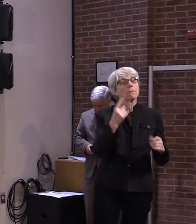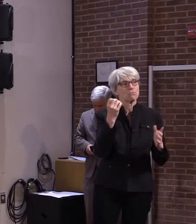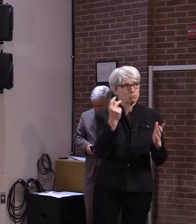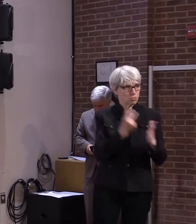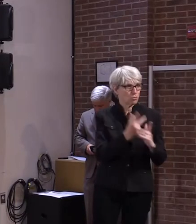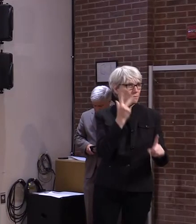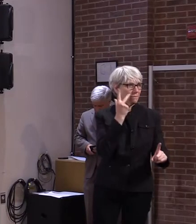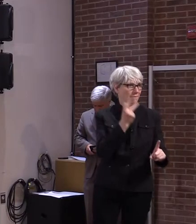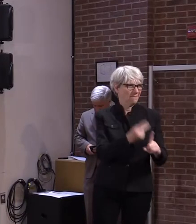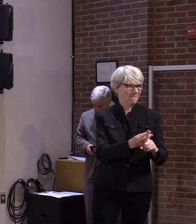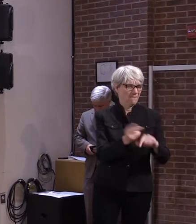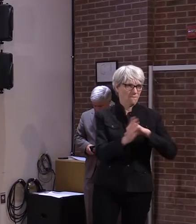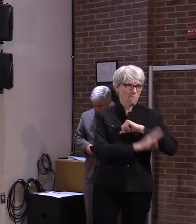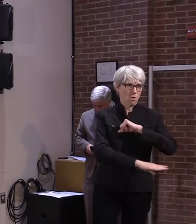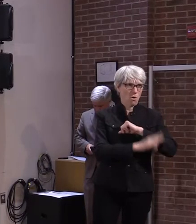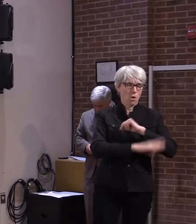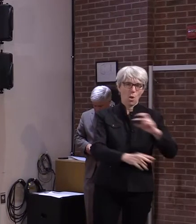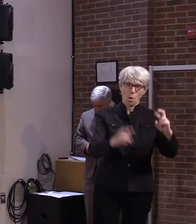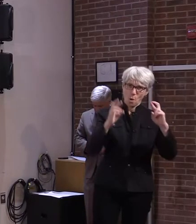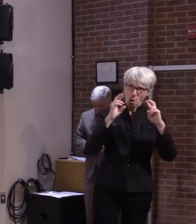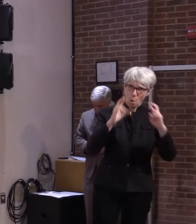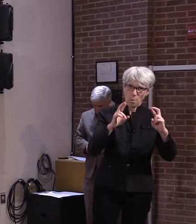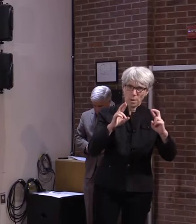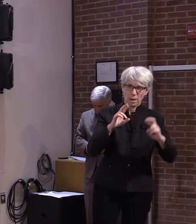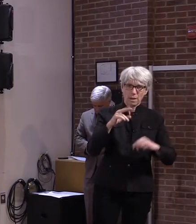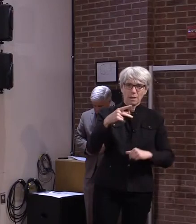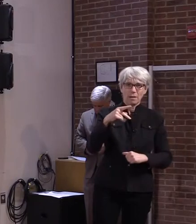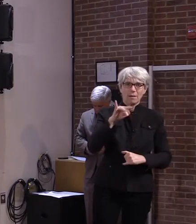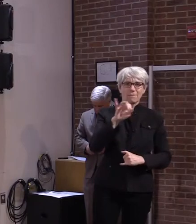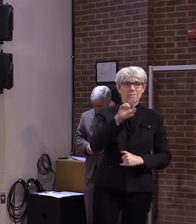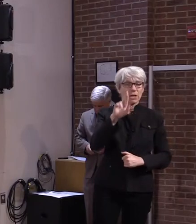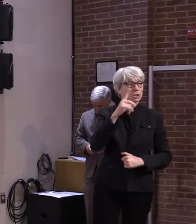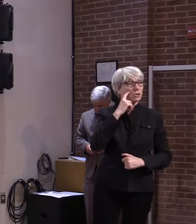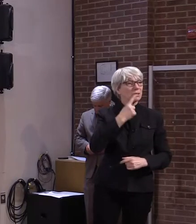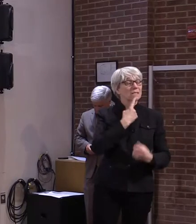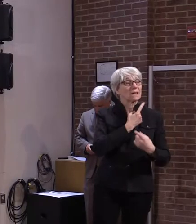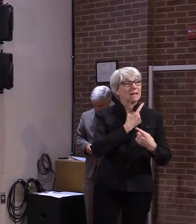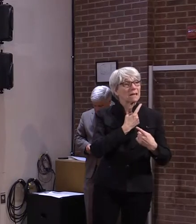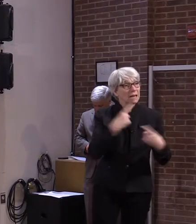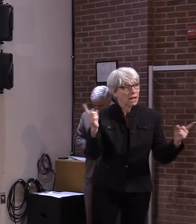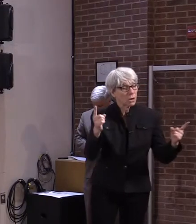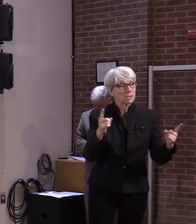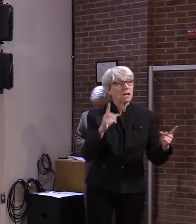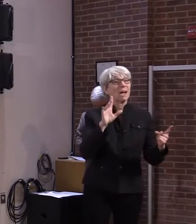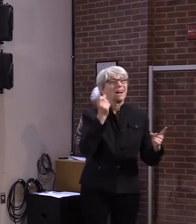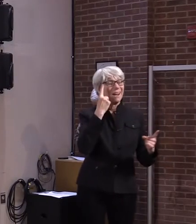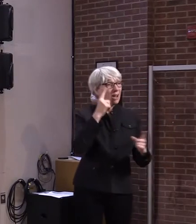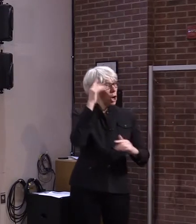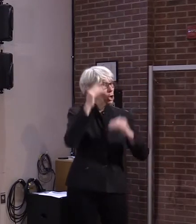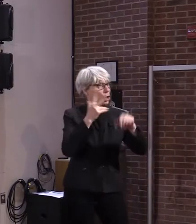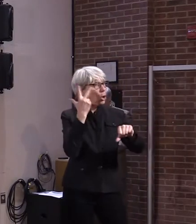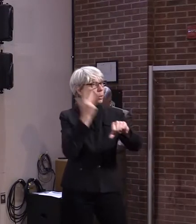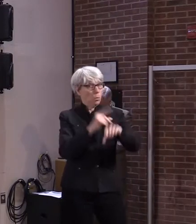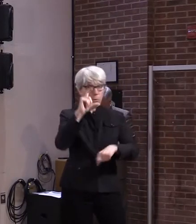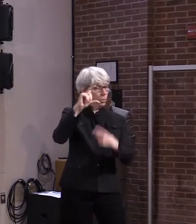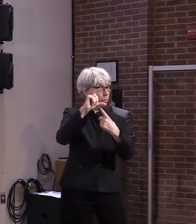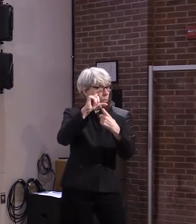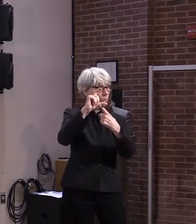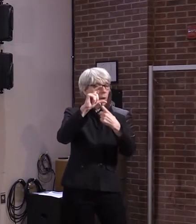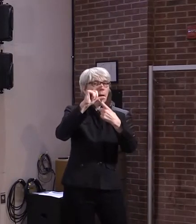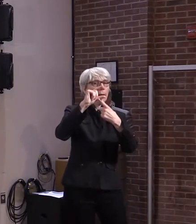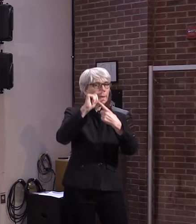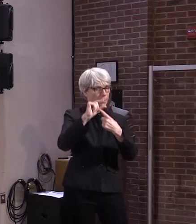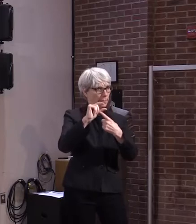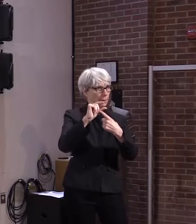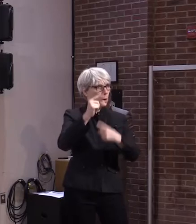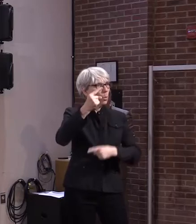that a lower dose of their coronavirus vaccine, 1/3 the amount given to adults and teens, is